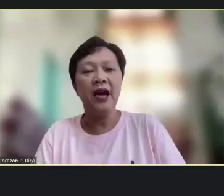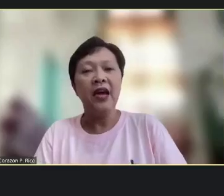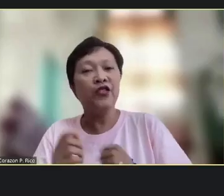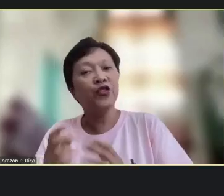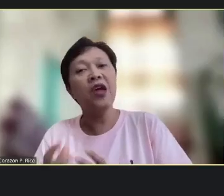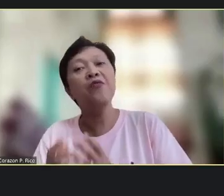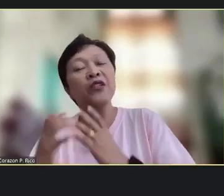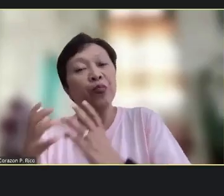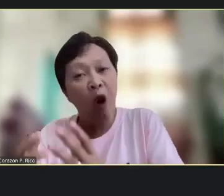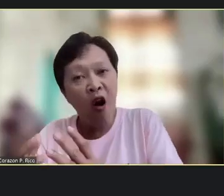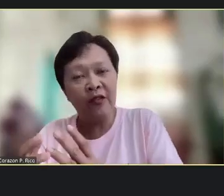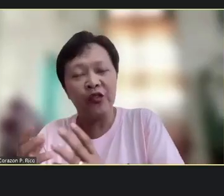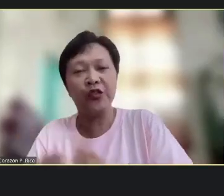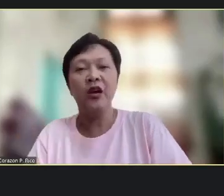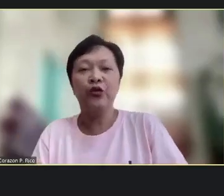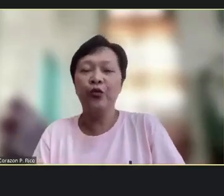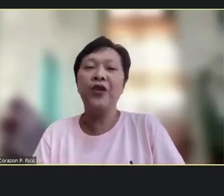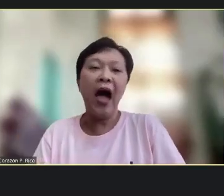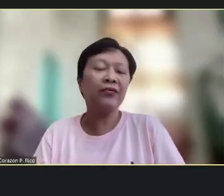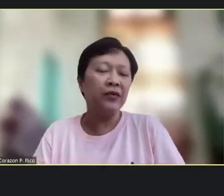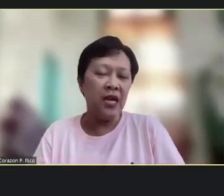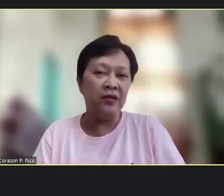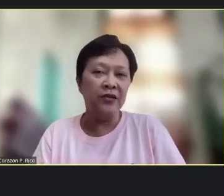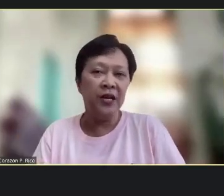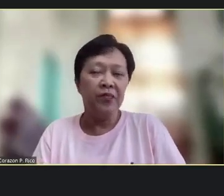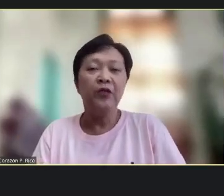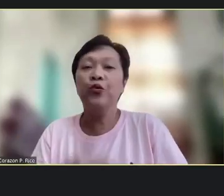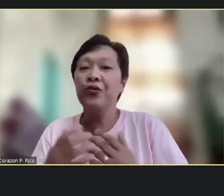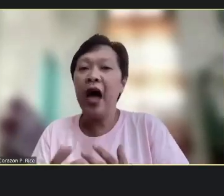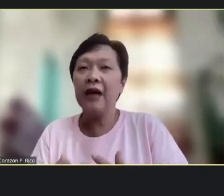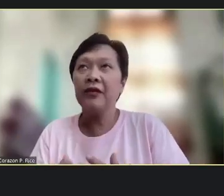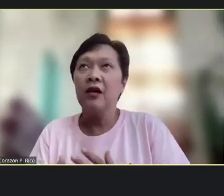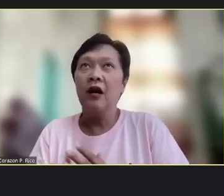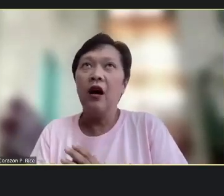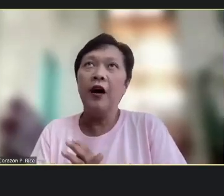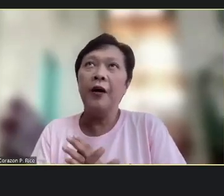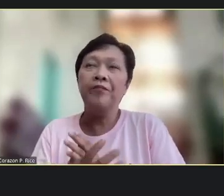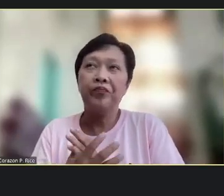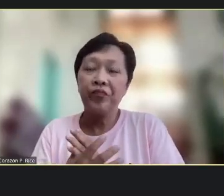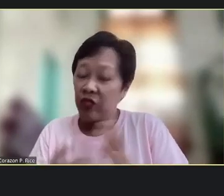today is a response to that need, to that